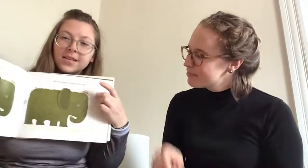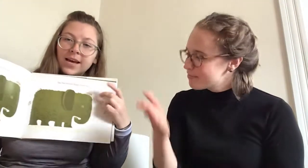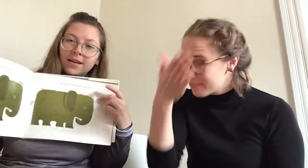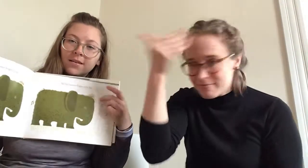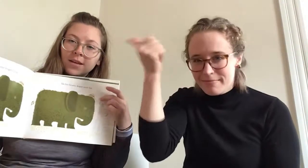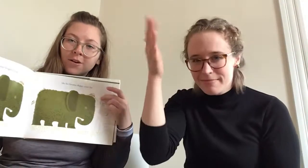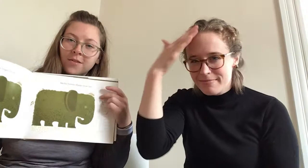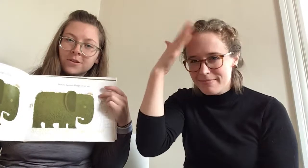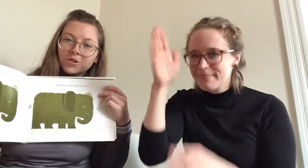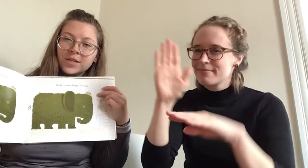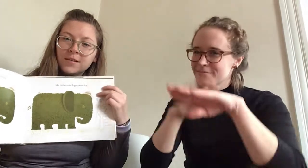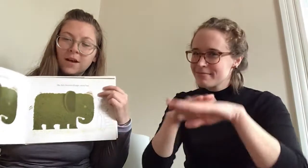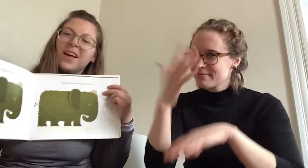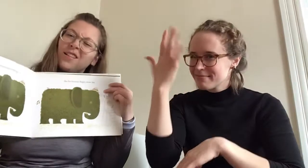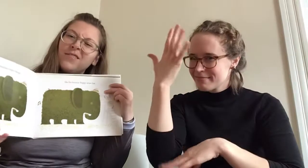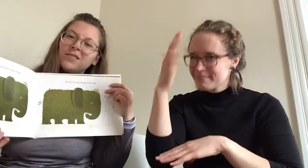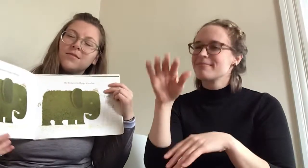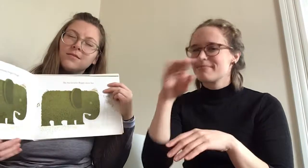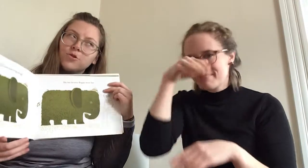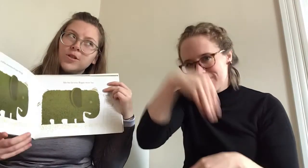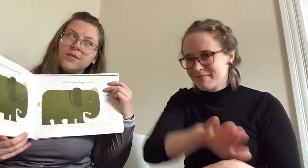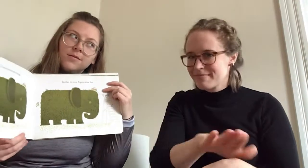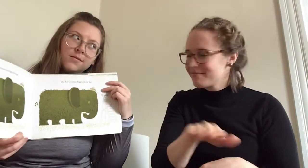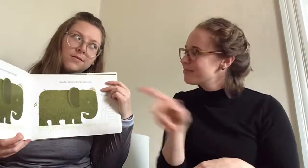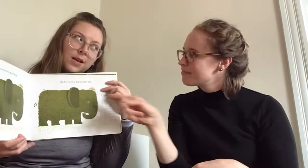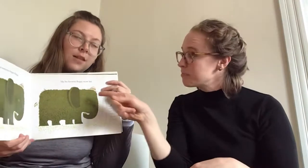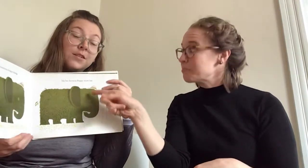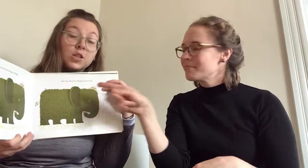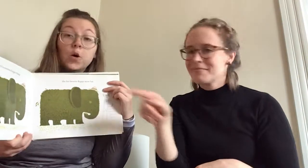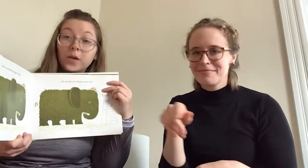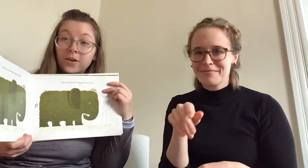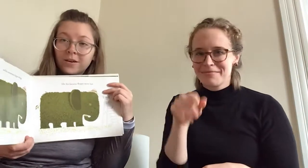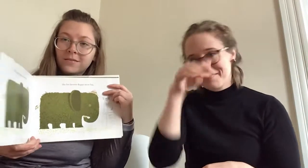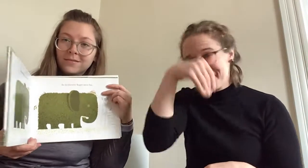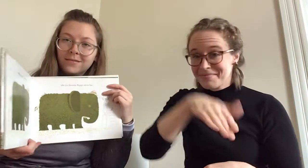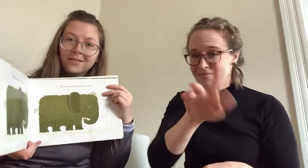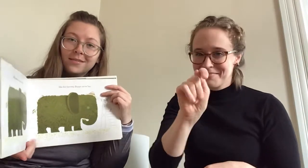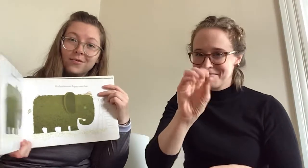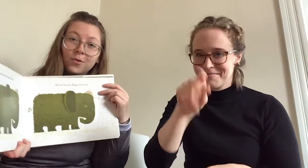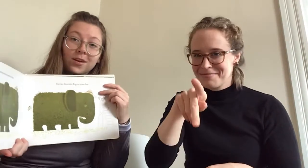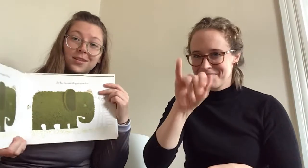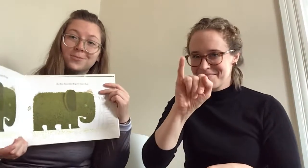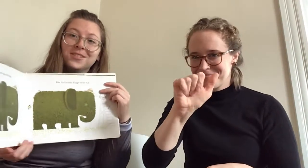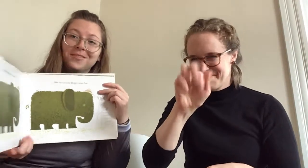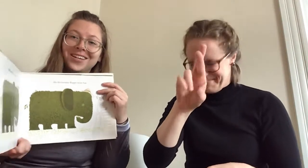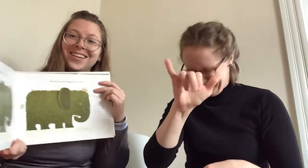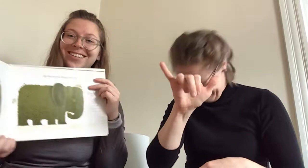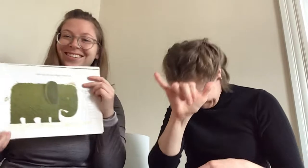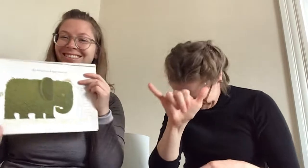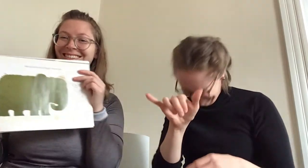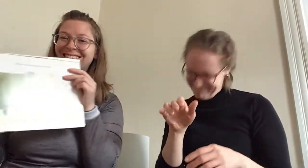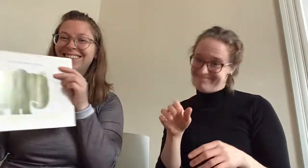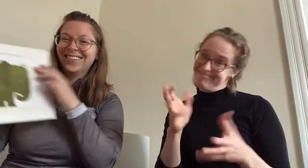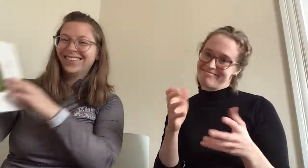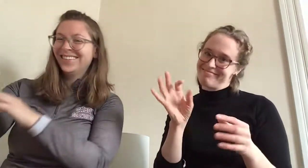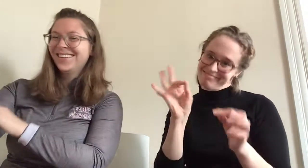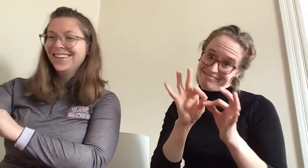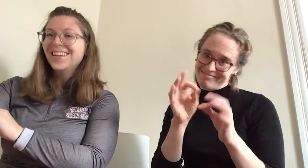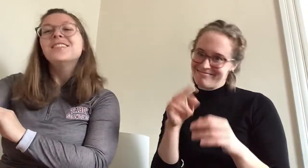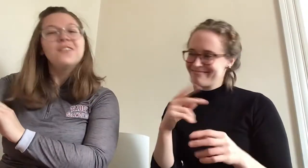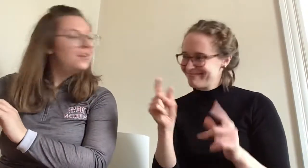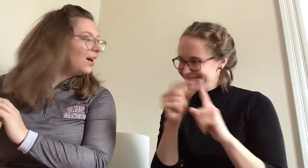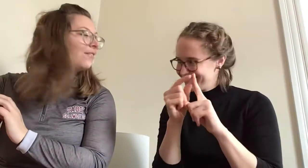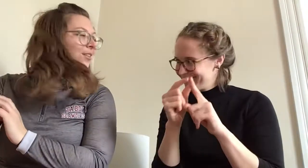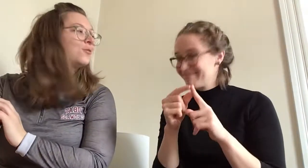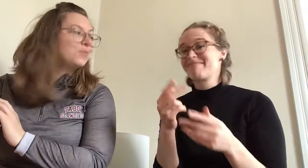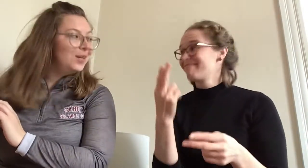Forgot his hat here on the tree, on the elephant tree. Elephant topiary, if we want to get specific.